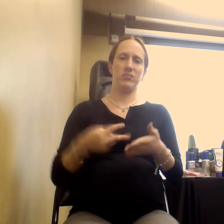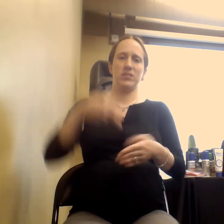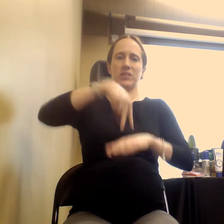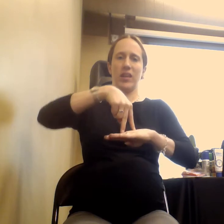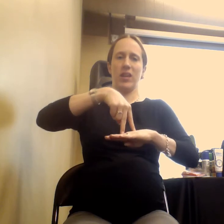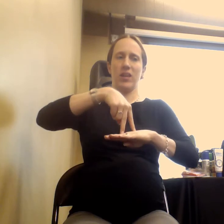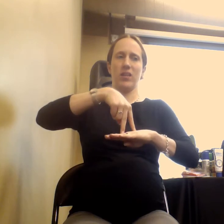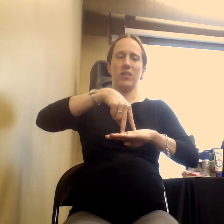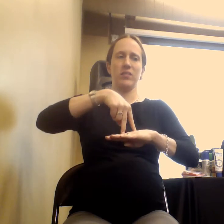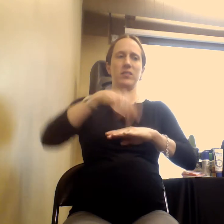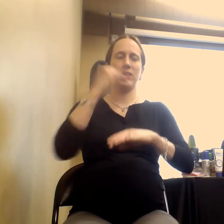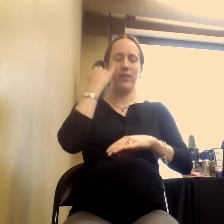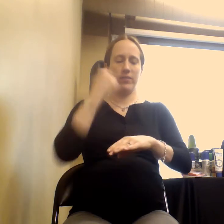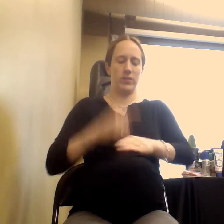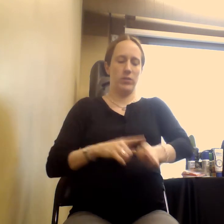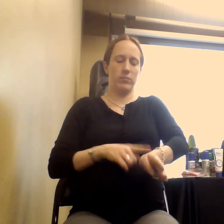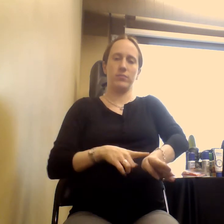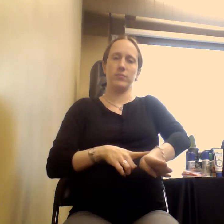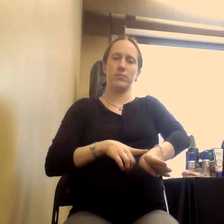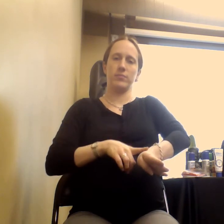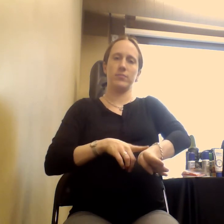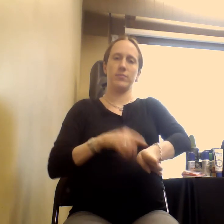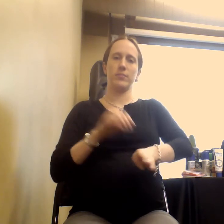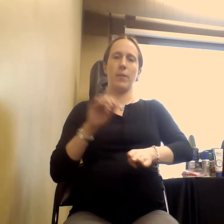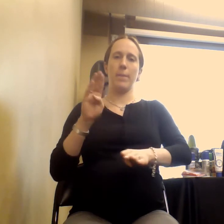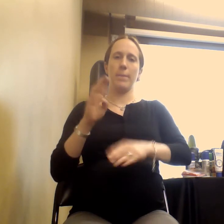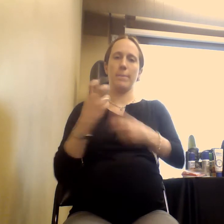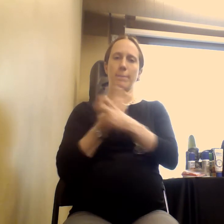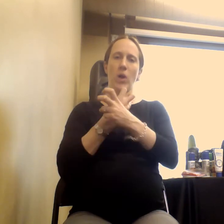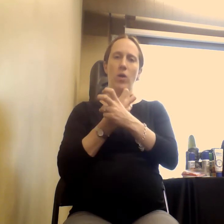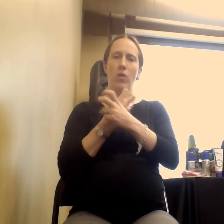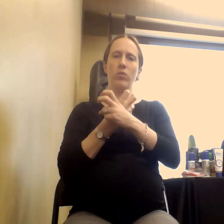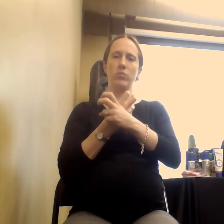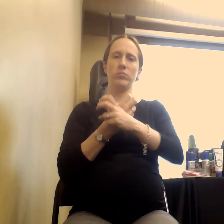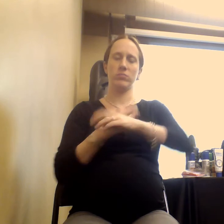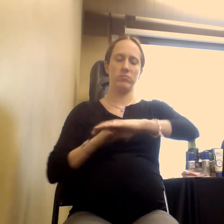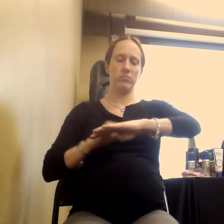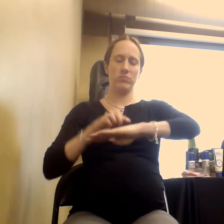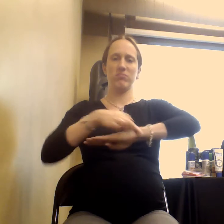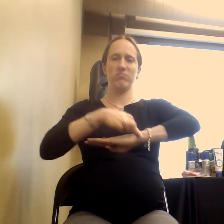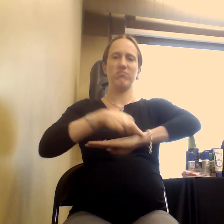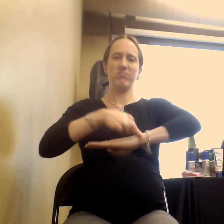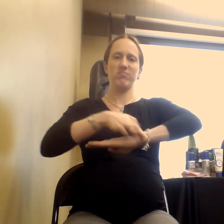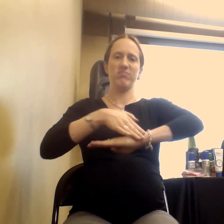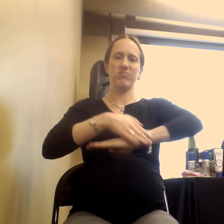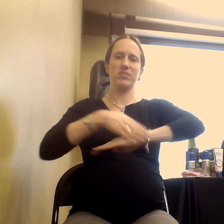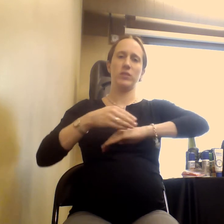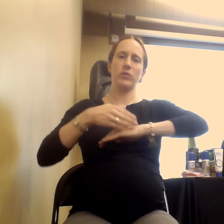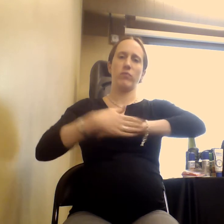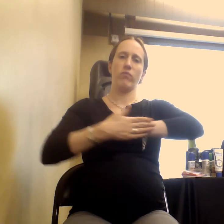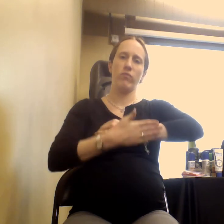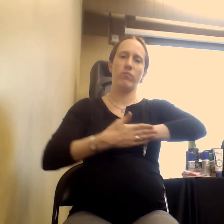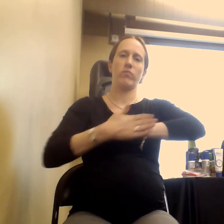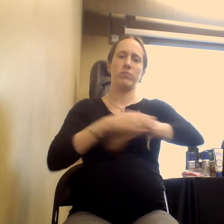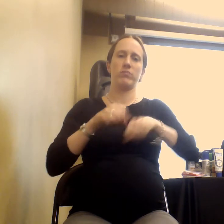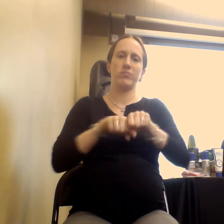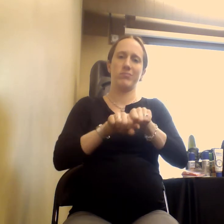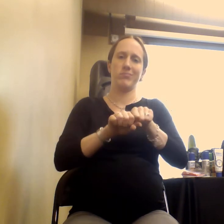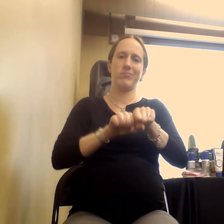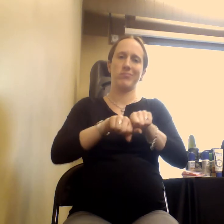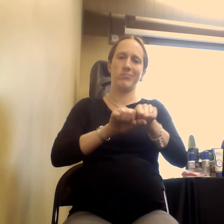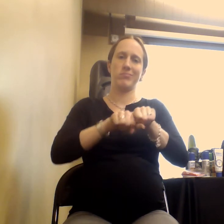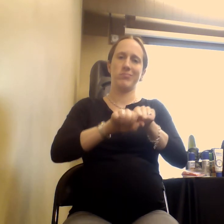here. Most boots that I know of that I've worn, yes, that bothered me at first. But normally the shoe breaks in right